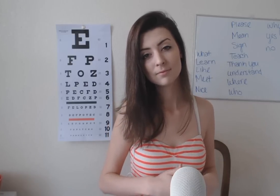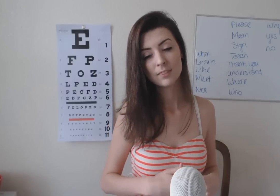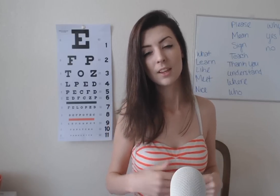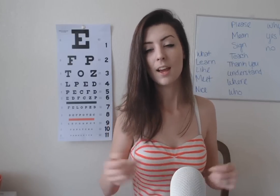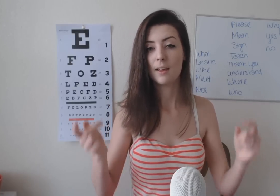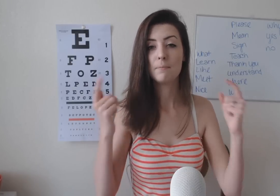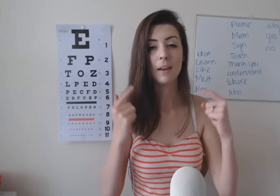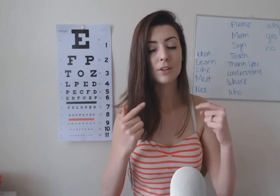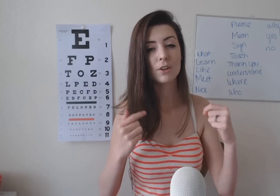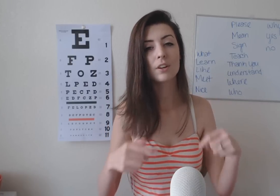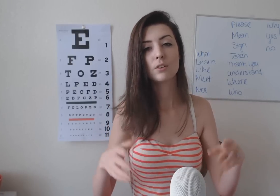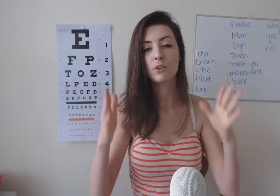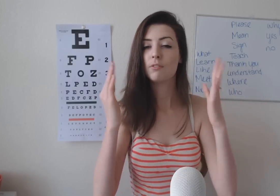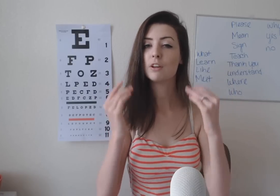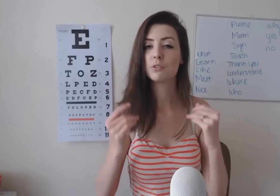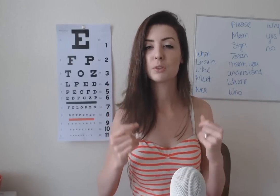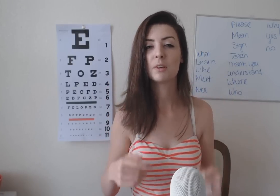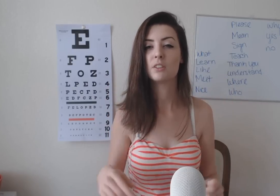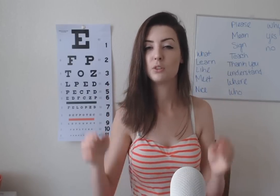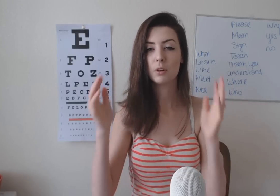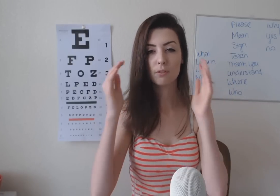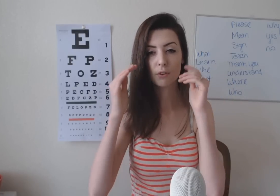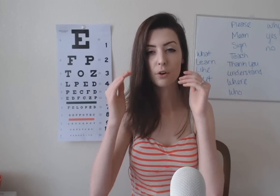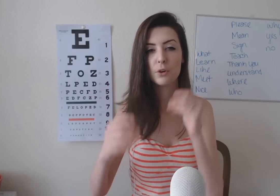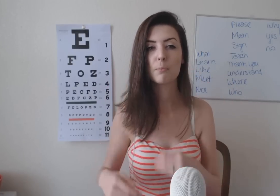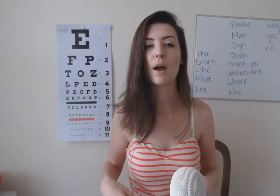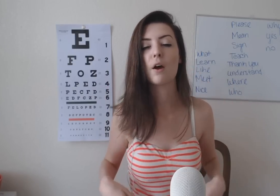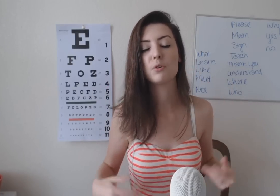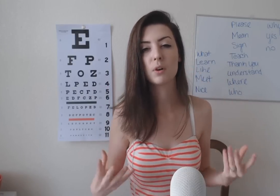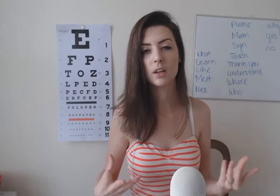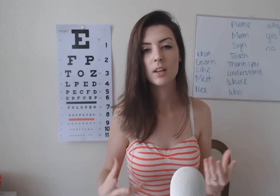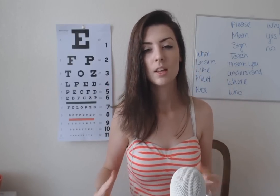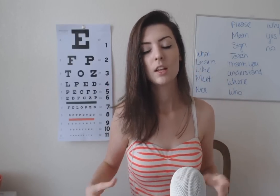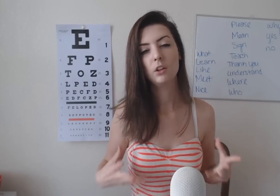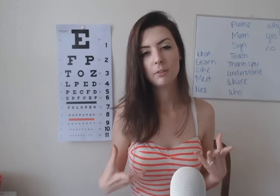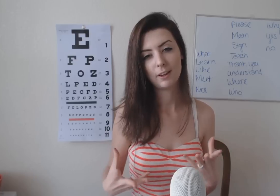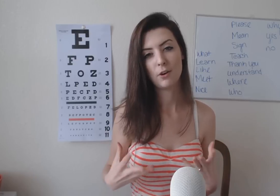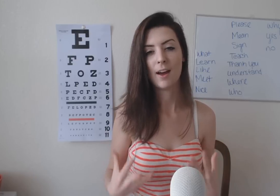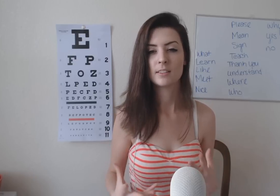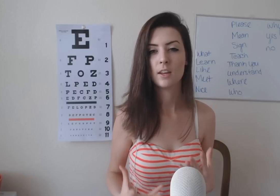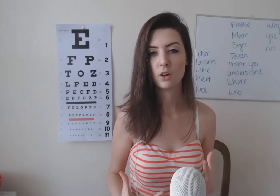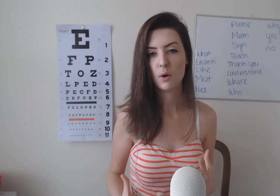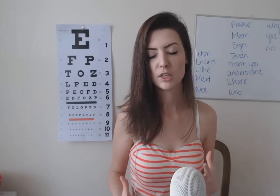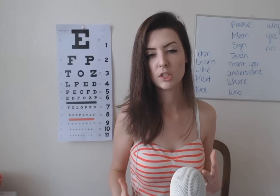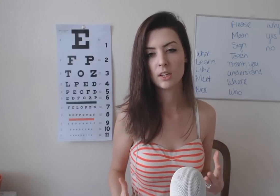Yeah, and make sure to do the facial expressions. You want to furrow your brow. You want to look like you're asking a question.